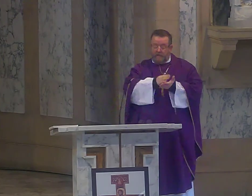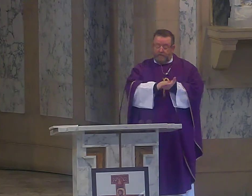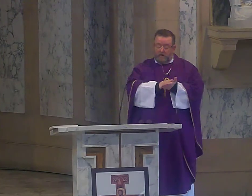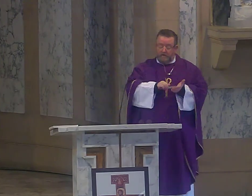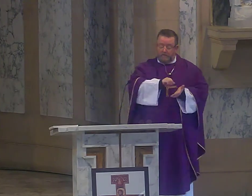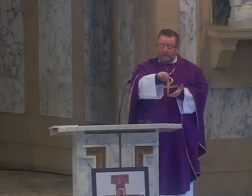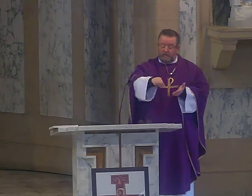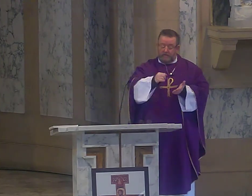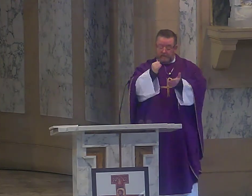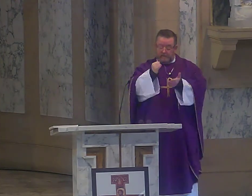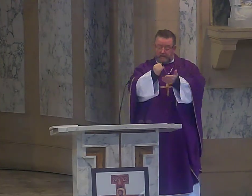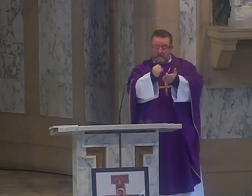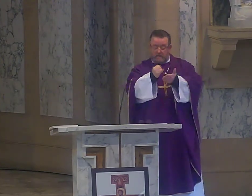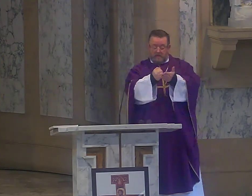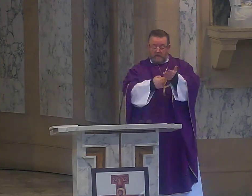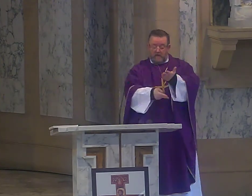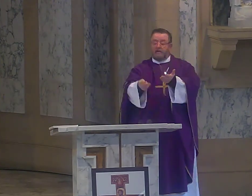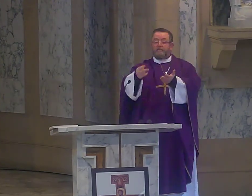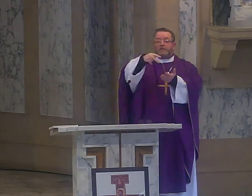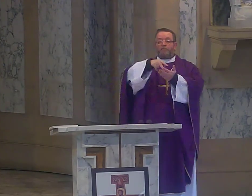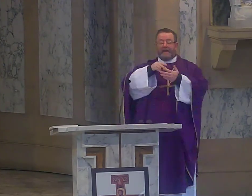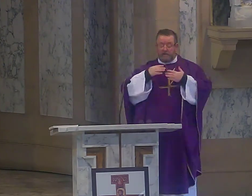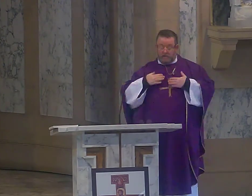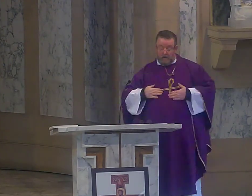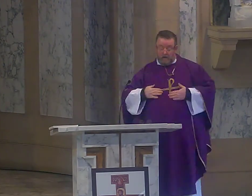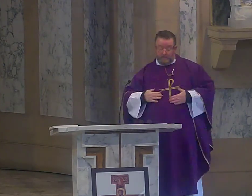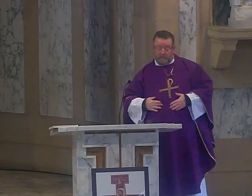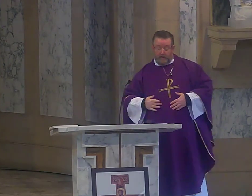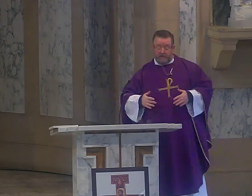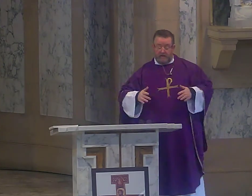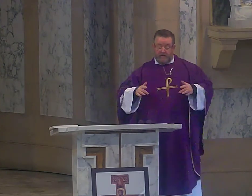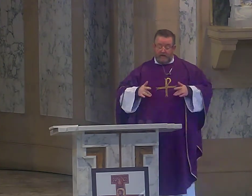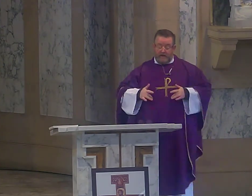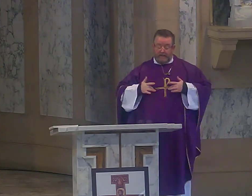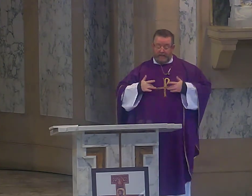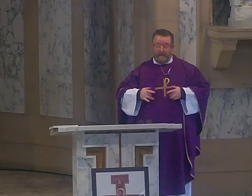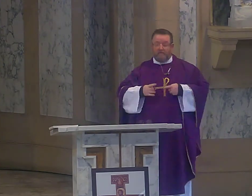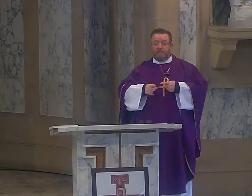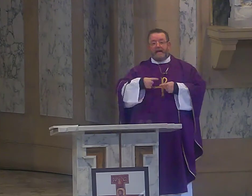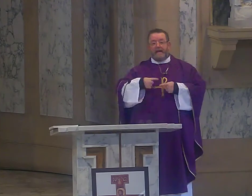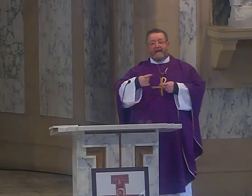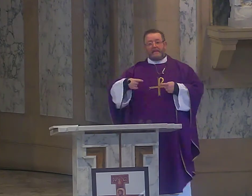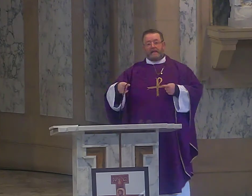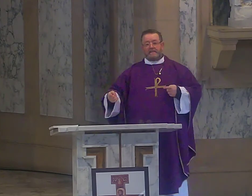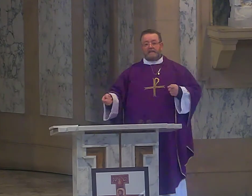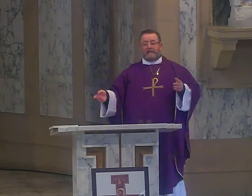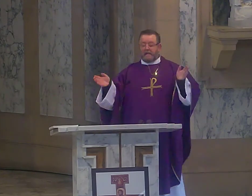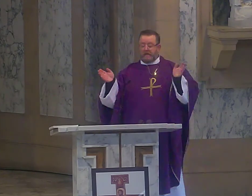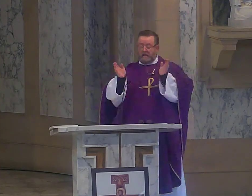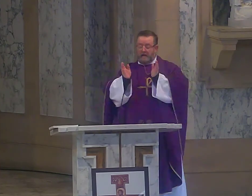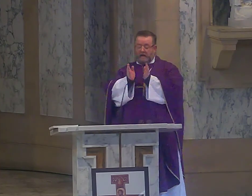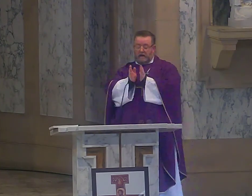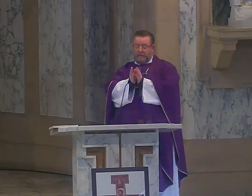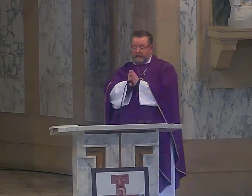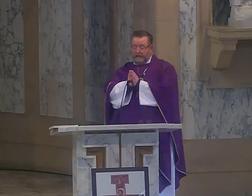the forgiveness of our sins the resurrection of the body and life everlasting